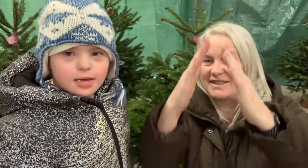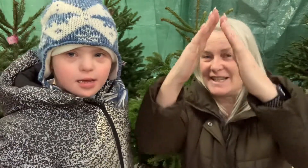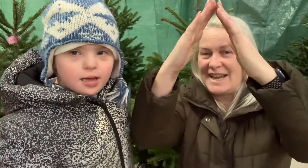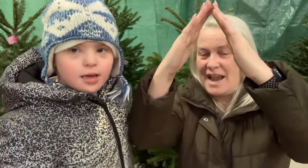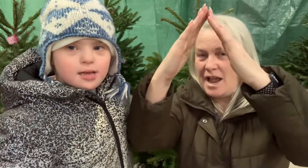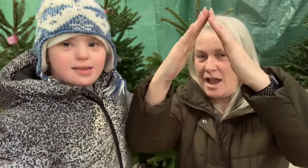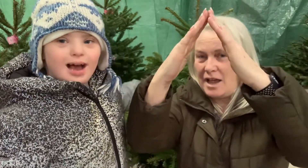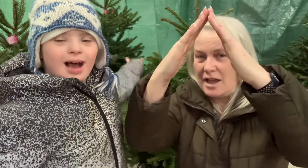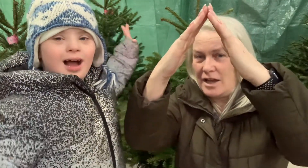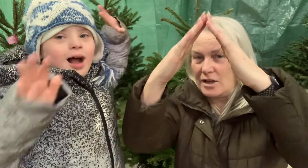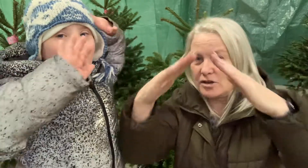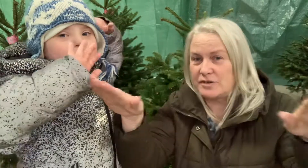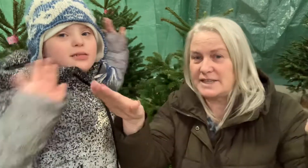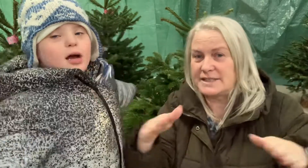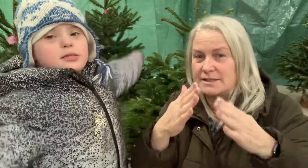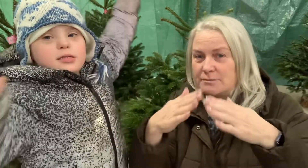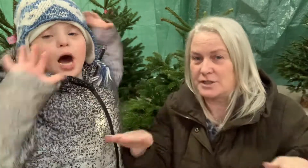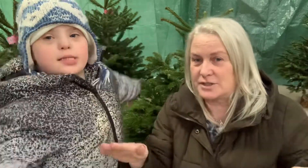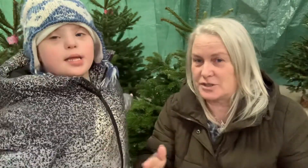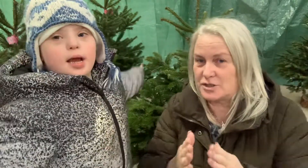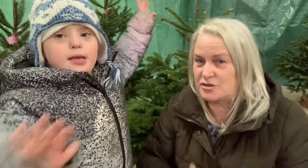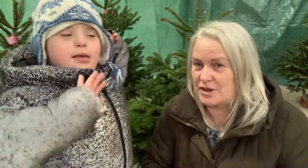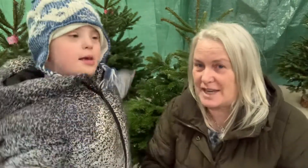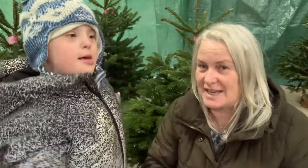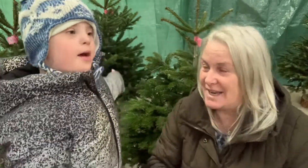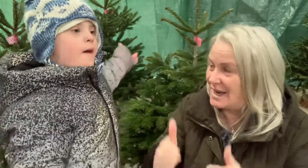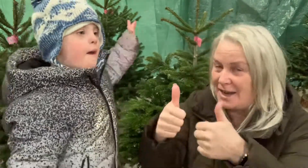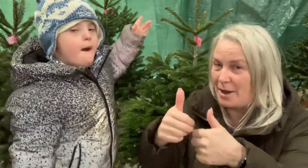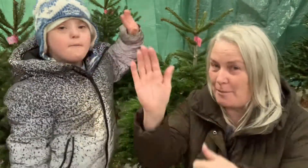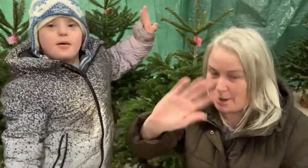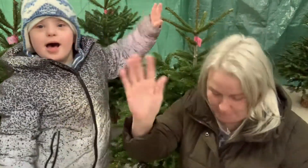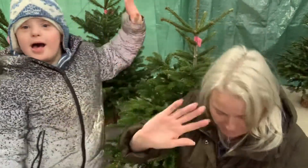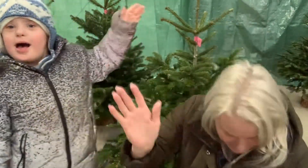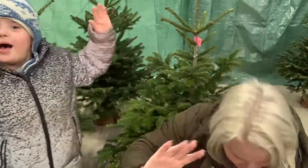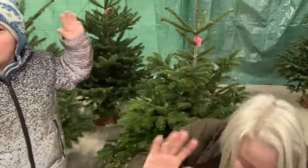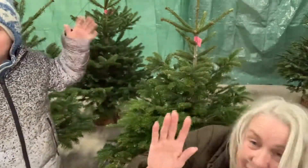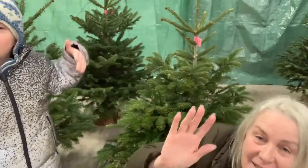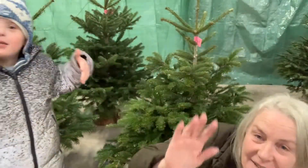Ready? Yeah. Christmas yeah, not tree. Ye. Bye. Bye.